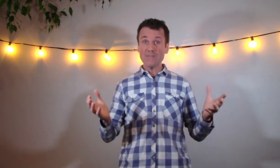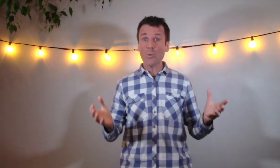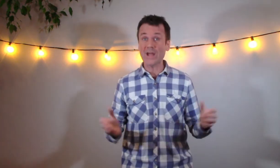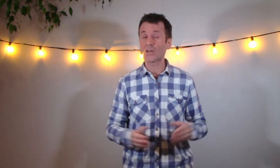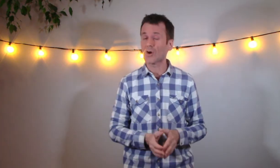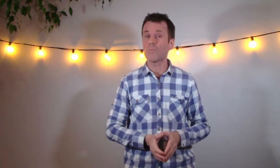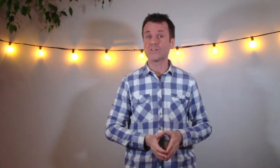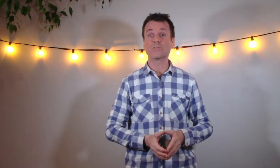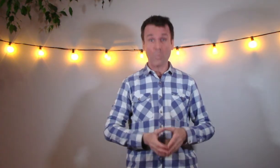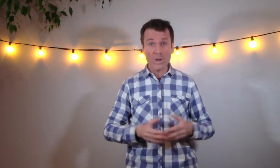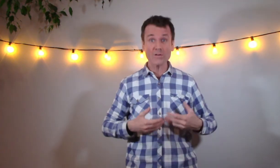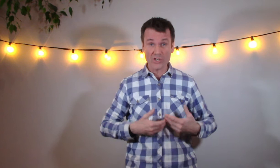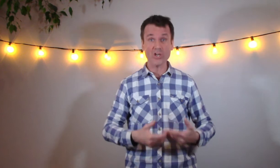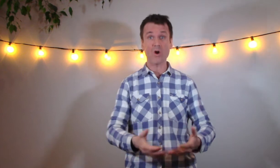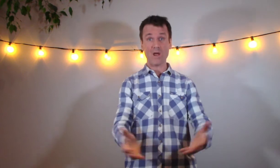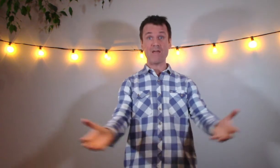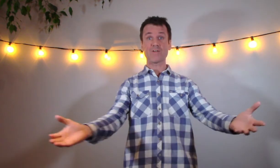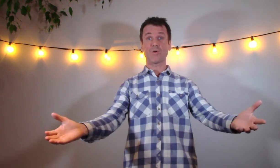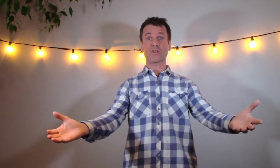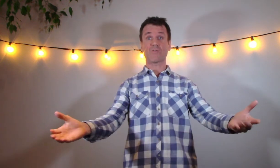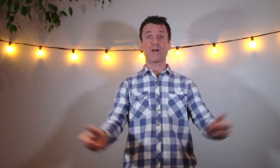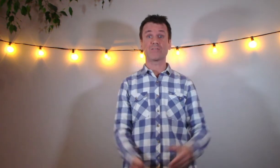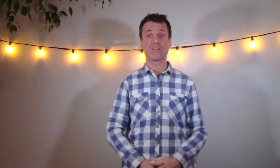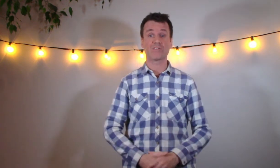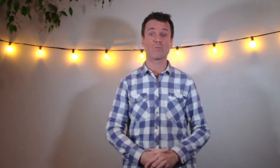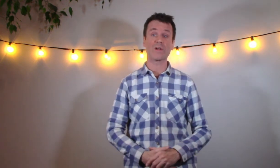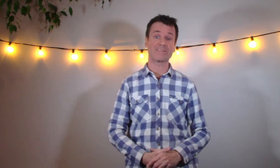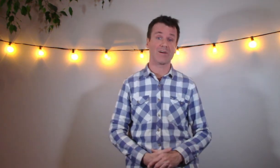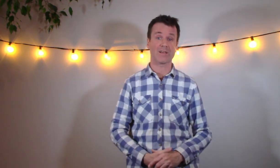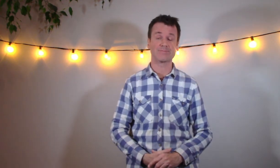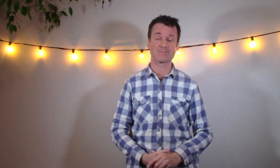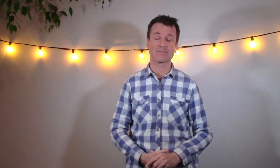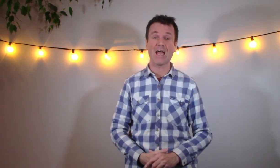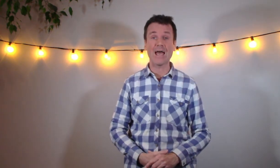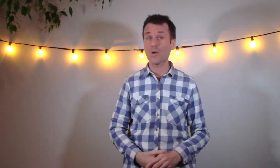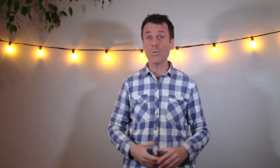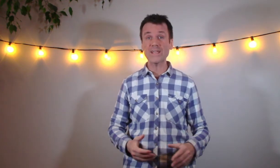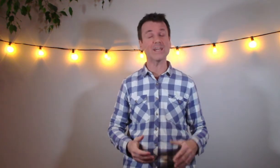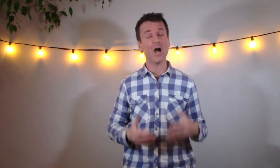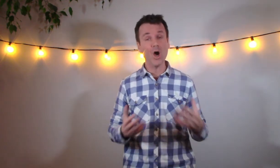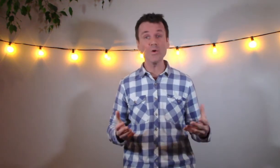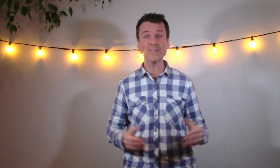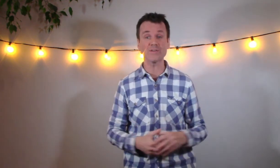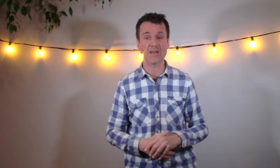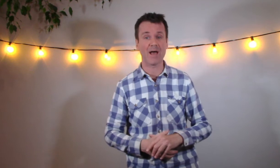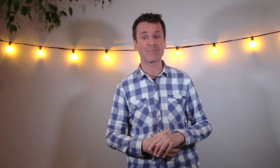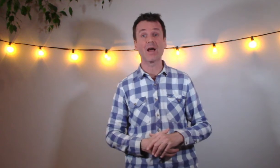the way that God wants will show everybody around us what he's like. And we can only do that